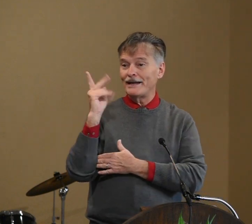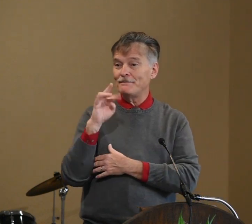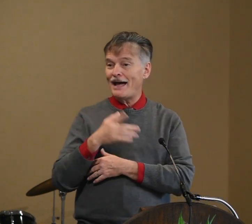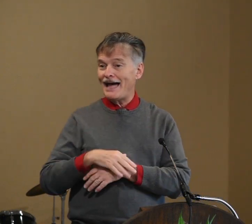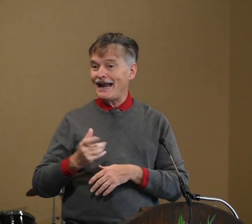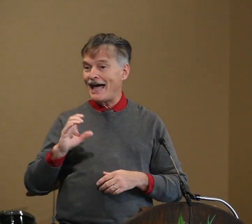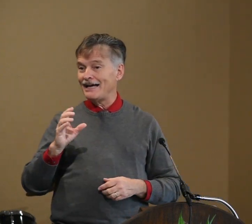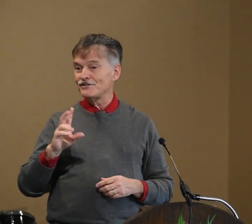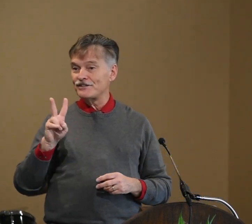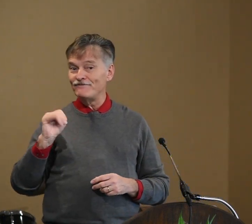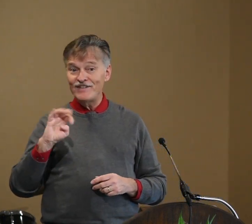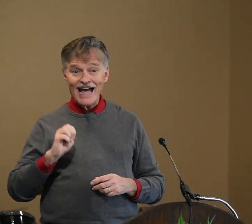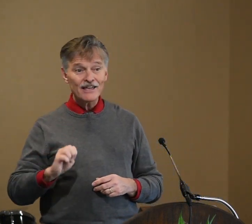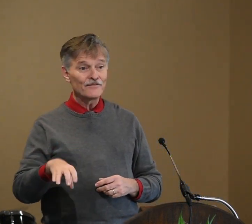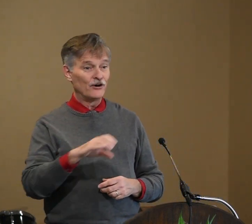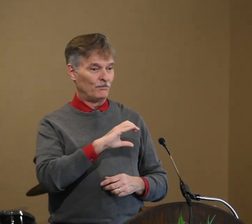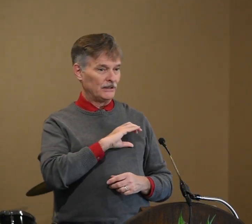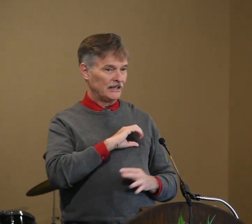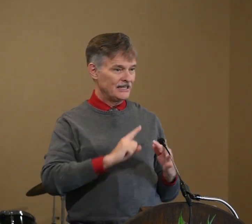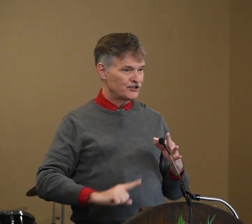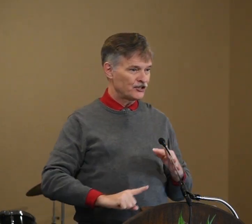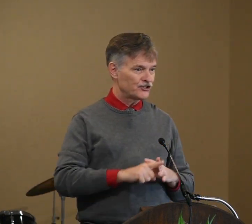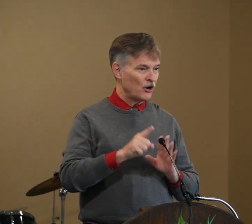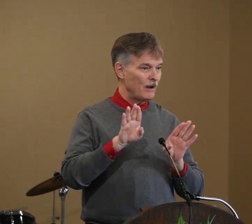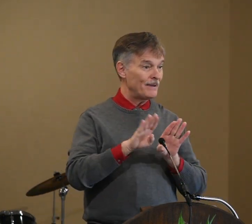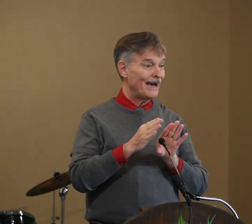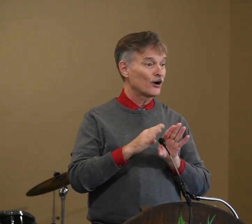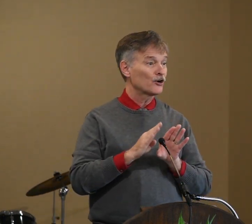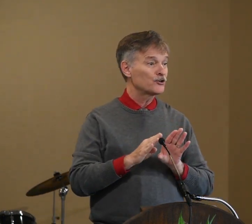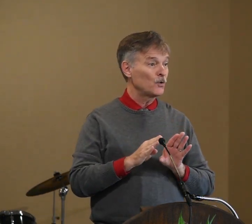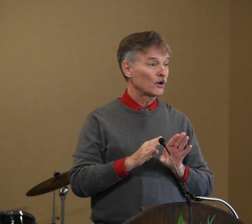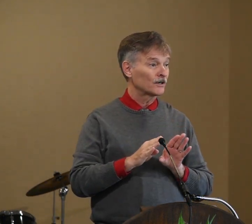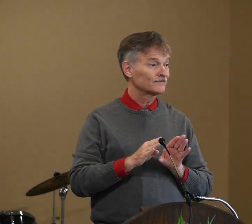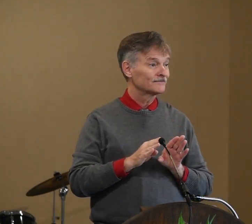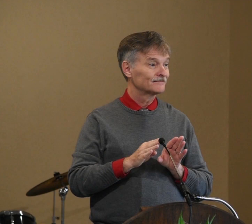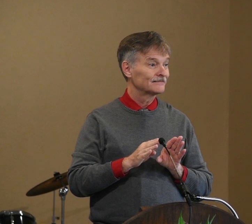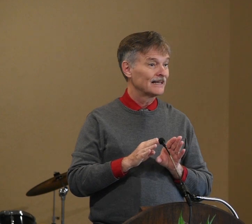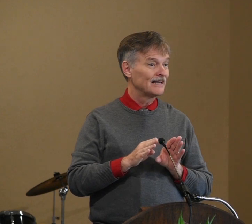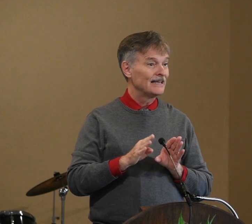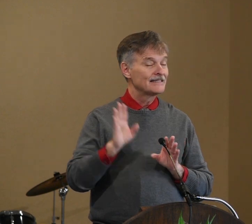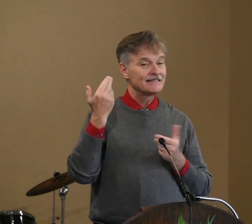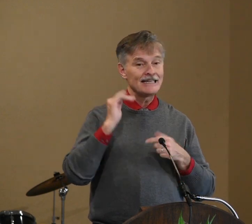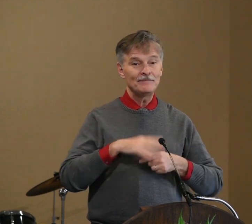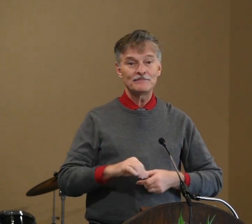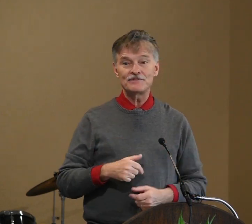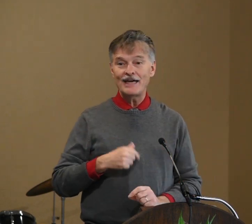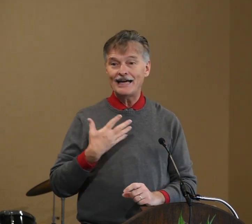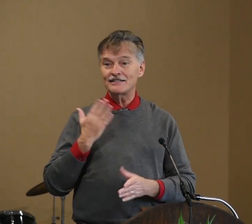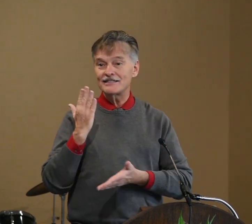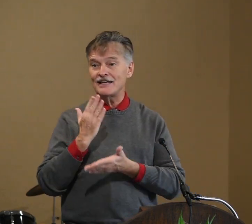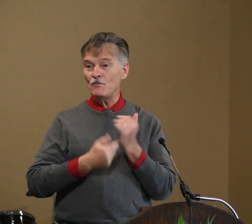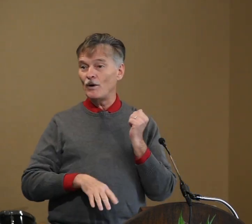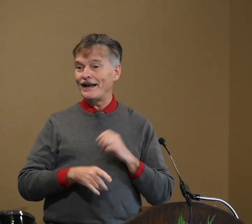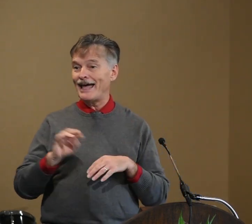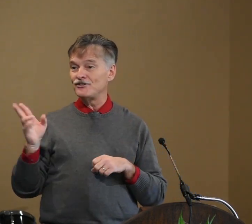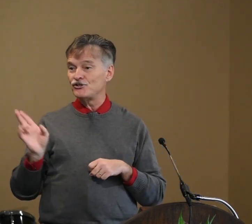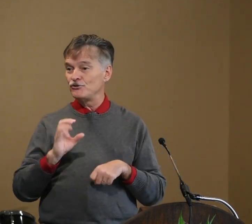morning, Pat has the Vacaville police show up at her door. Seems that someone has used